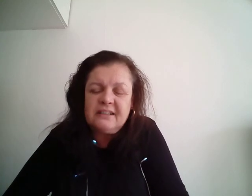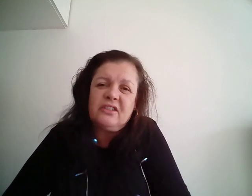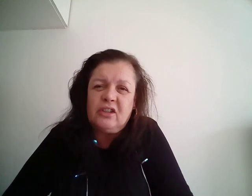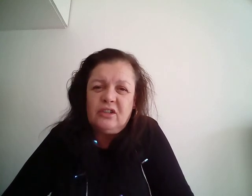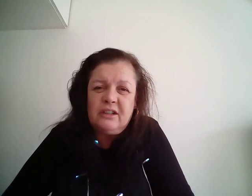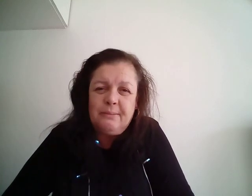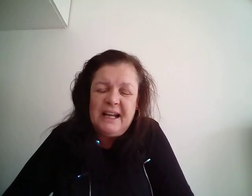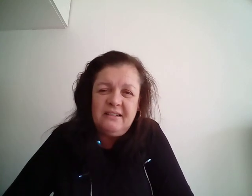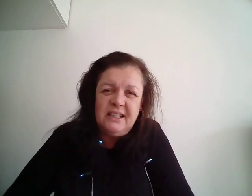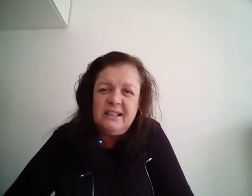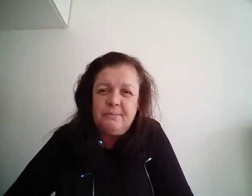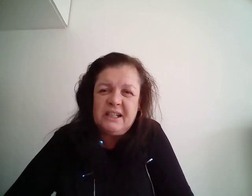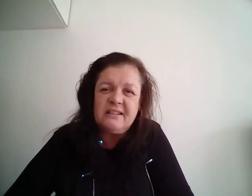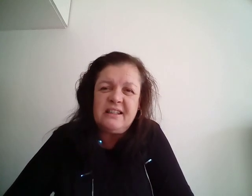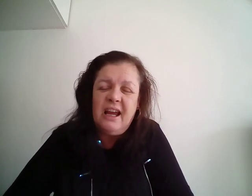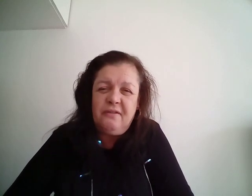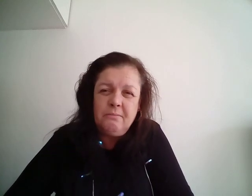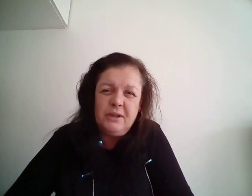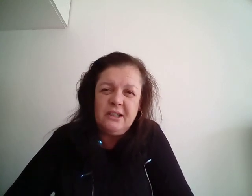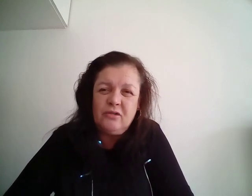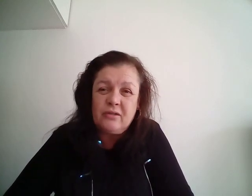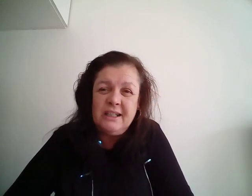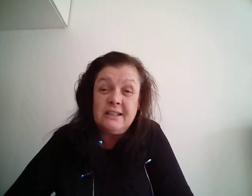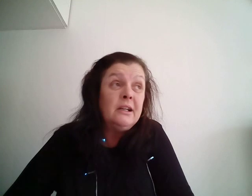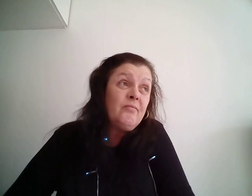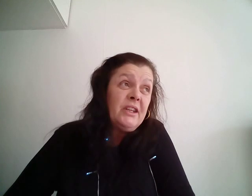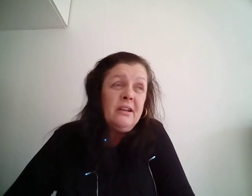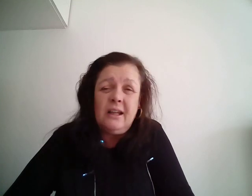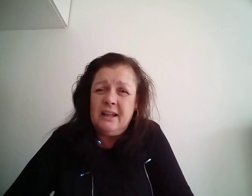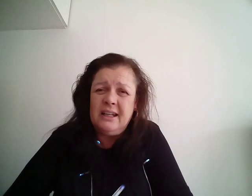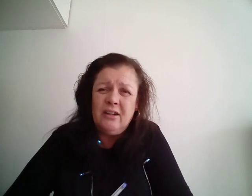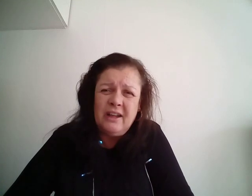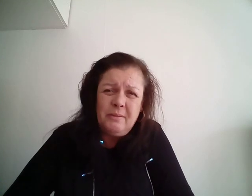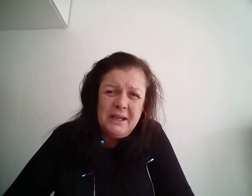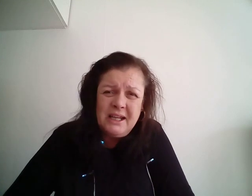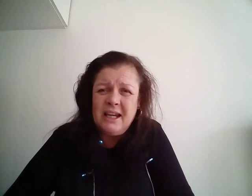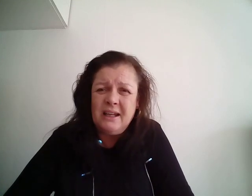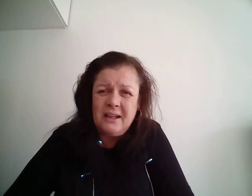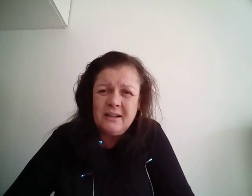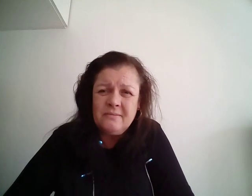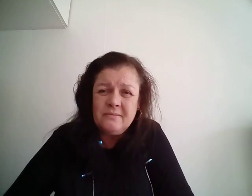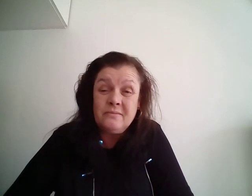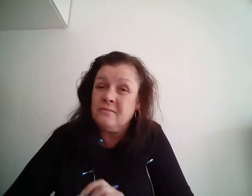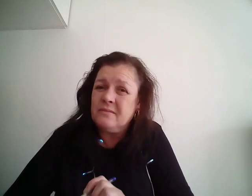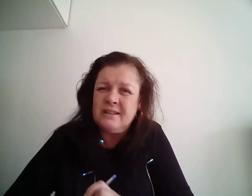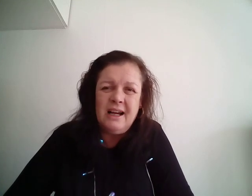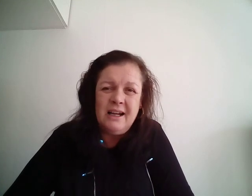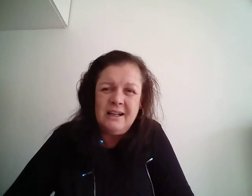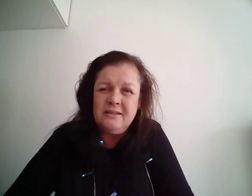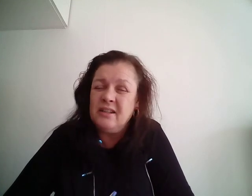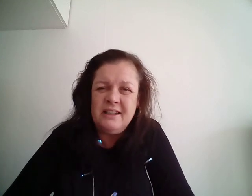to talk about these because they're effing putrid and he'll never be a king to our